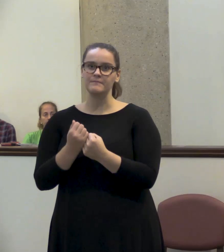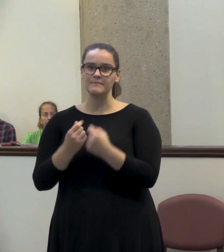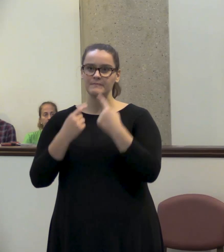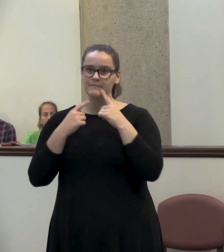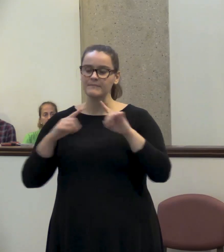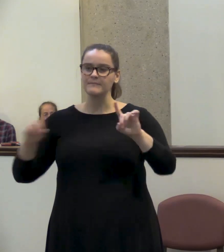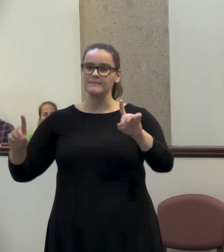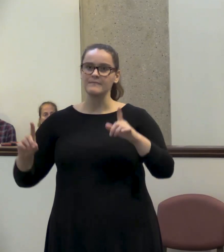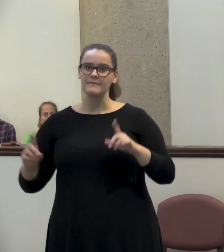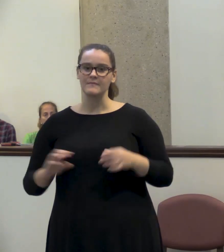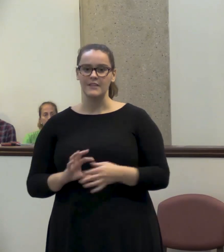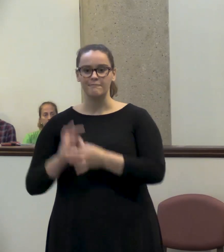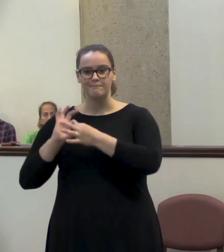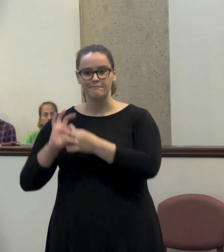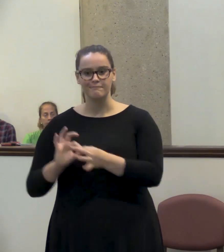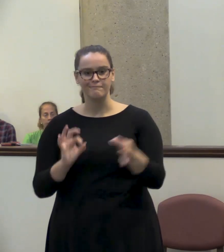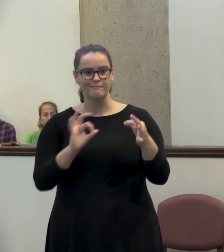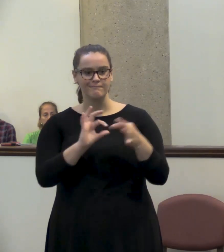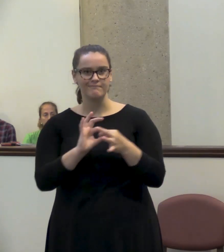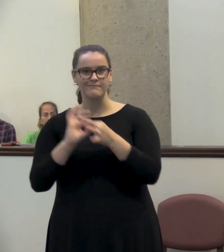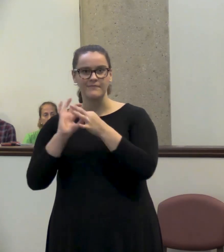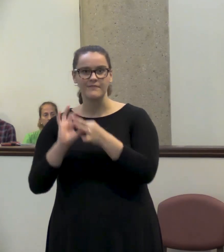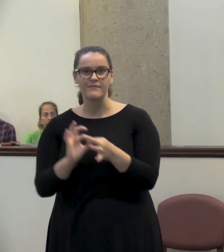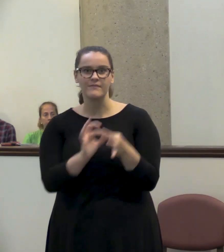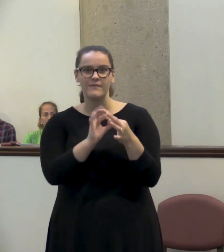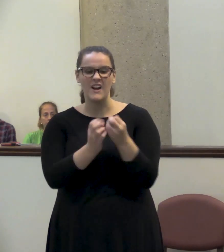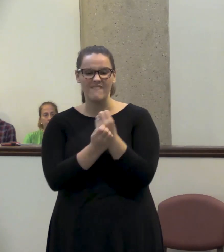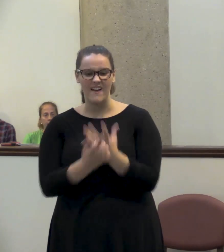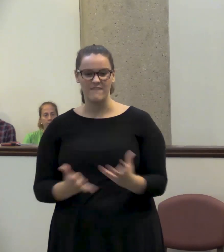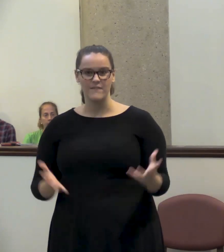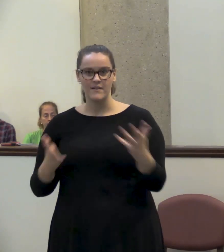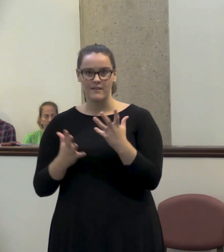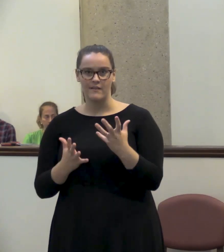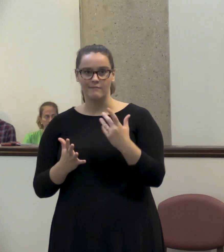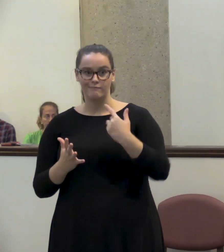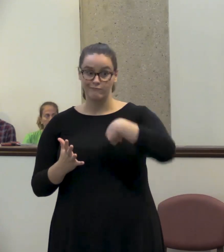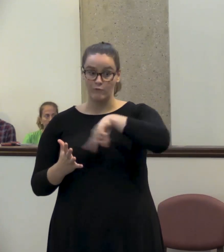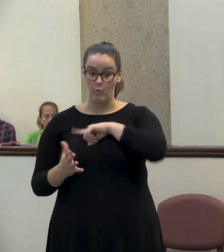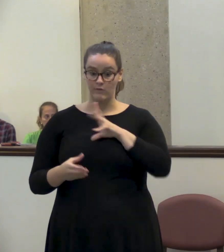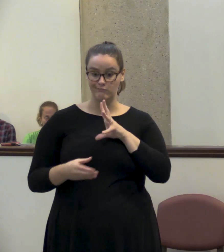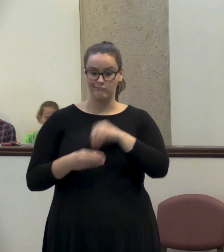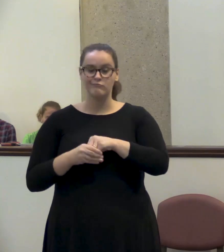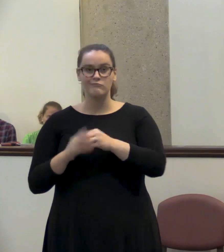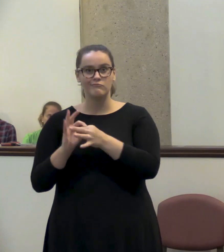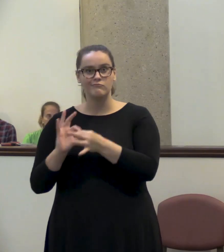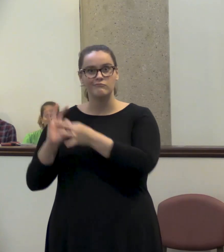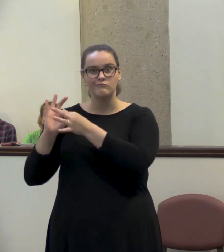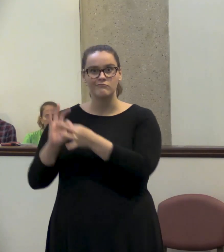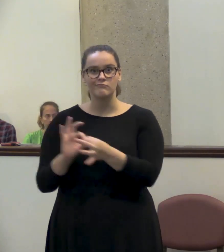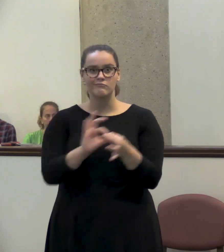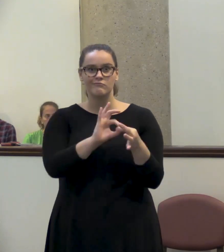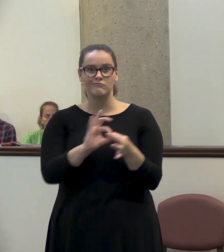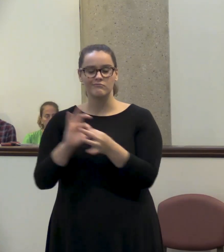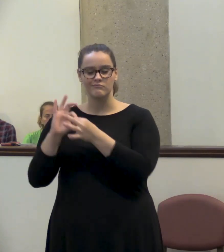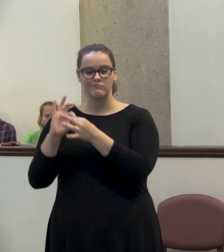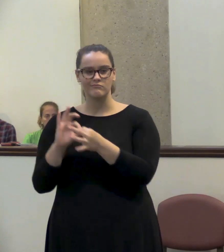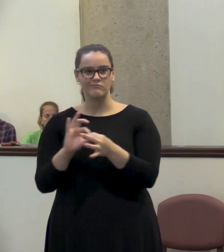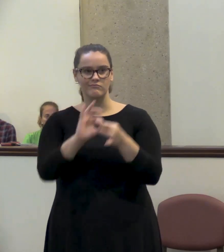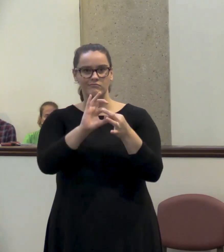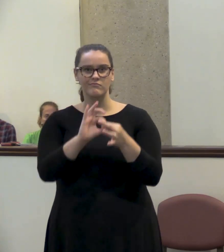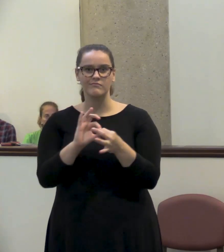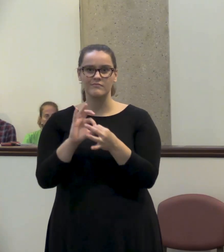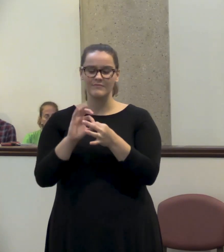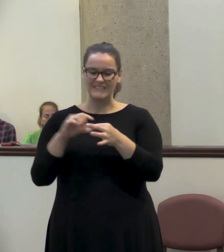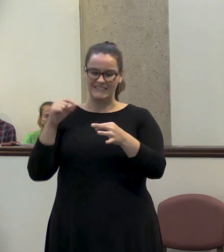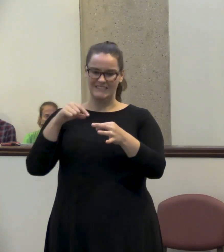web of all existence of which we are a part. Now, the interdependent web is a